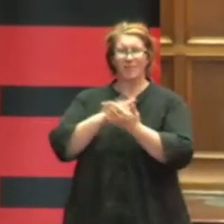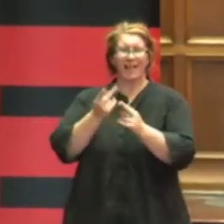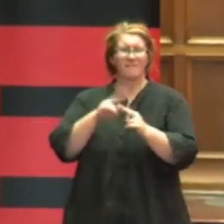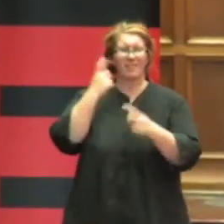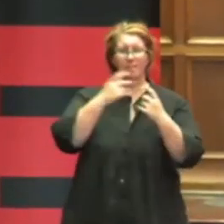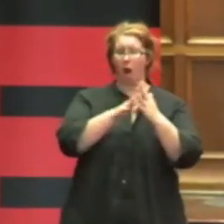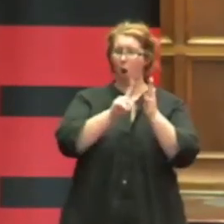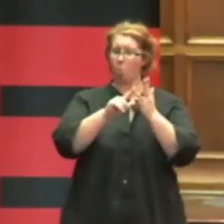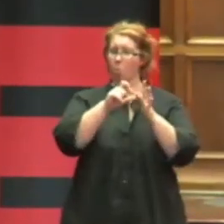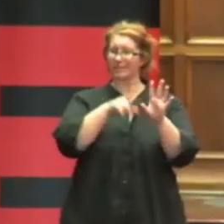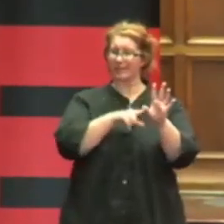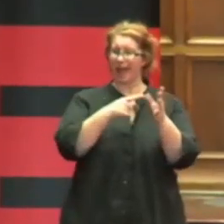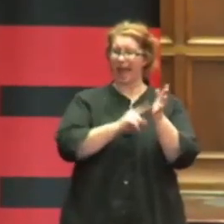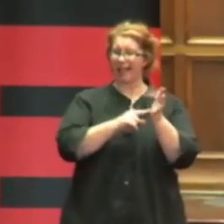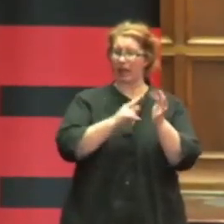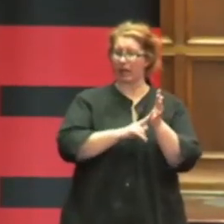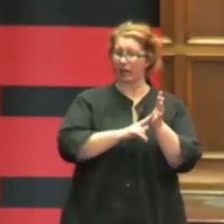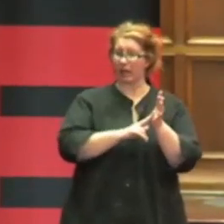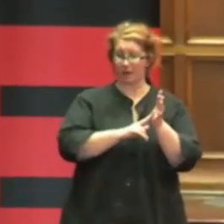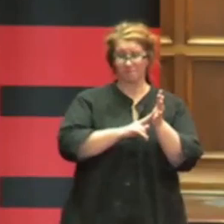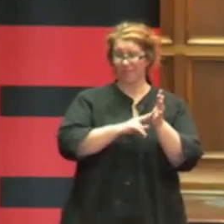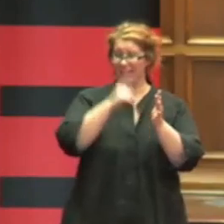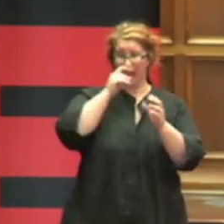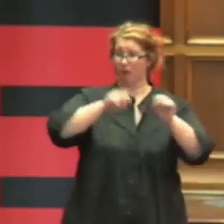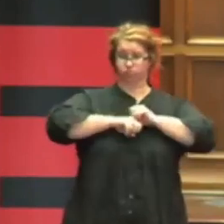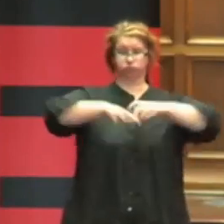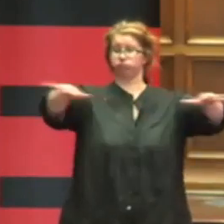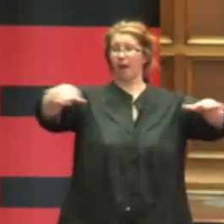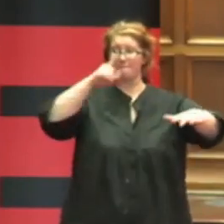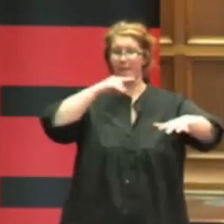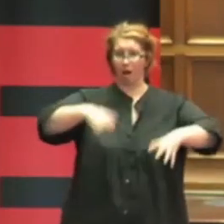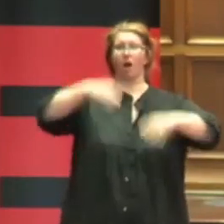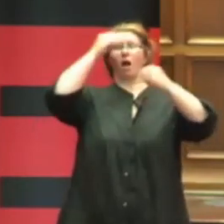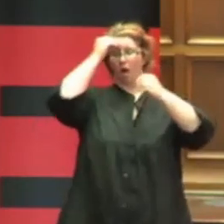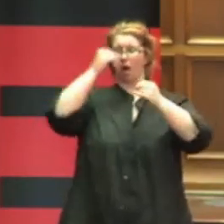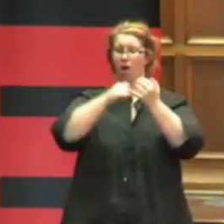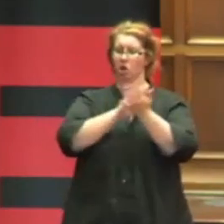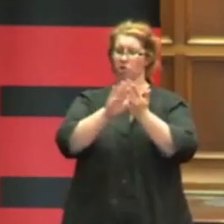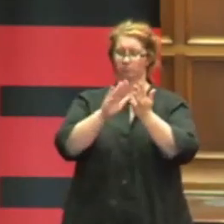quote. And so it went viral long before the word viral took the meaning that it takes today.